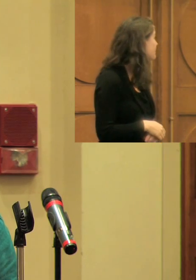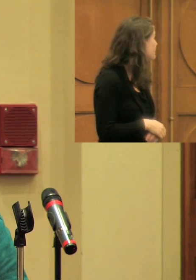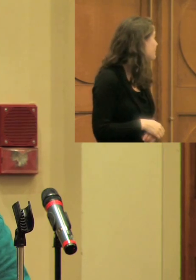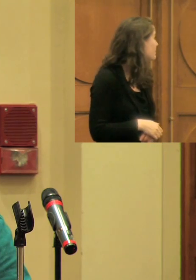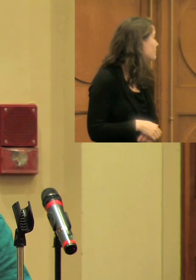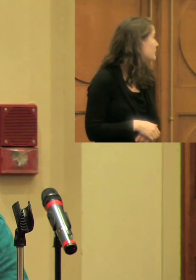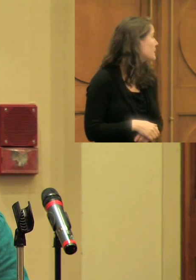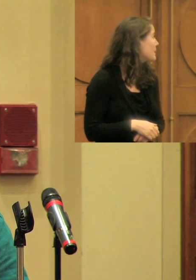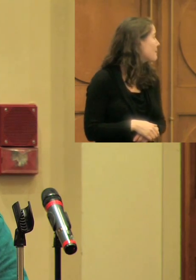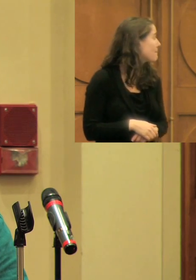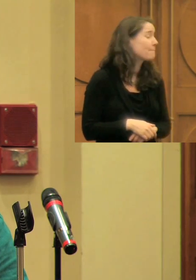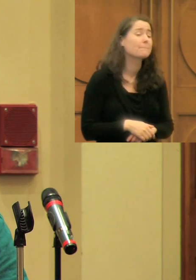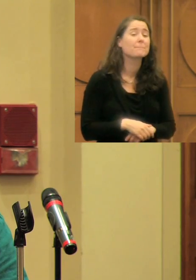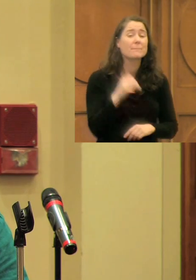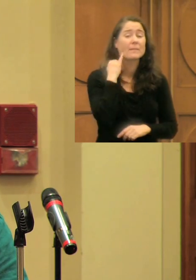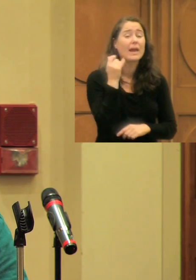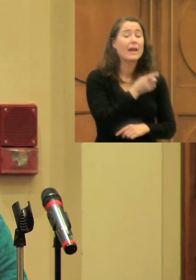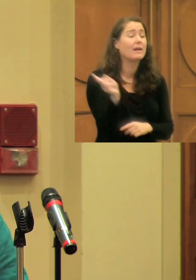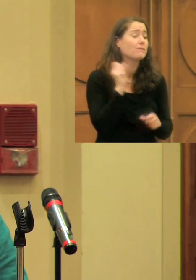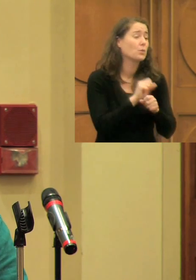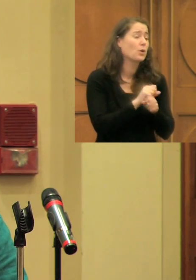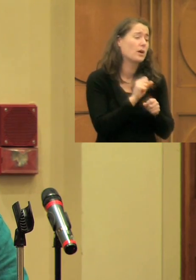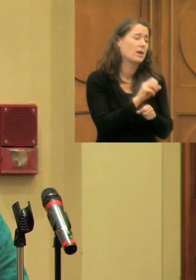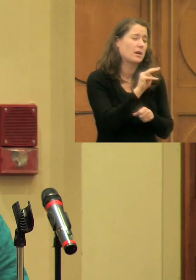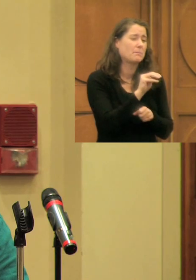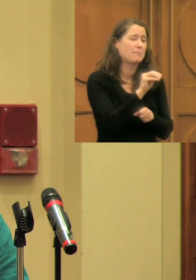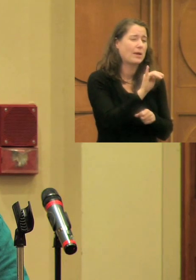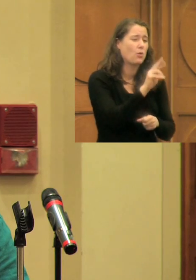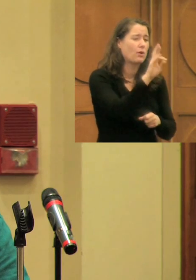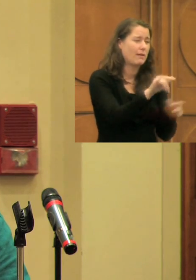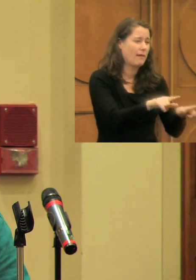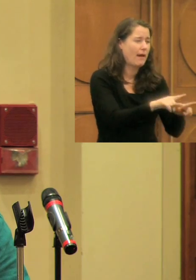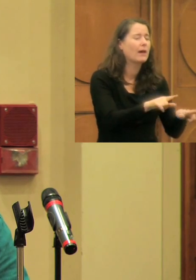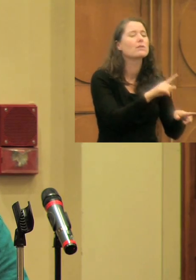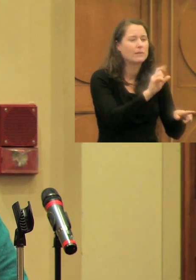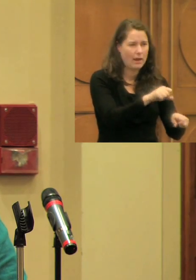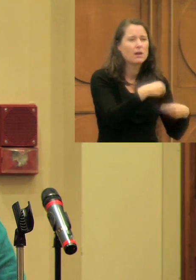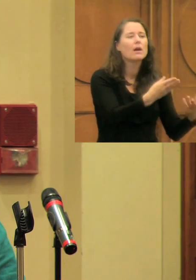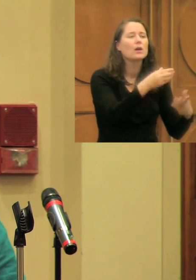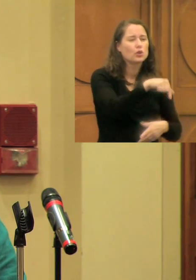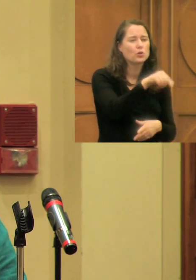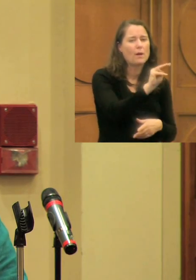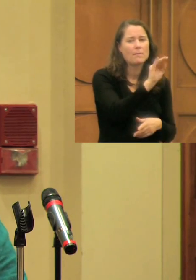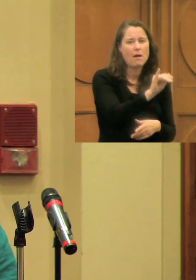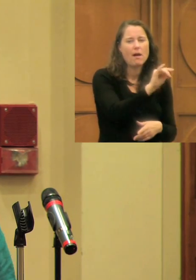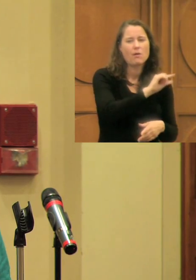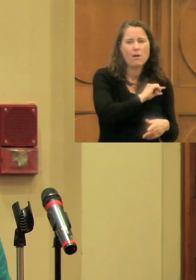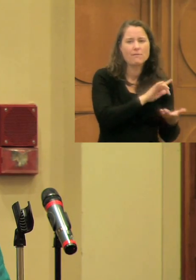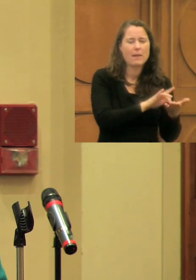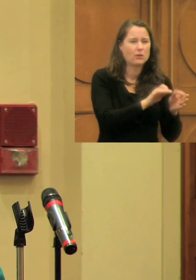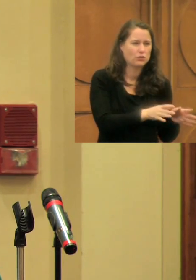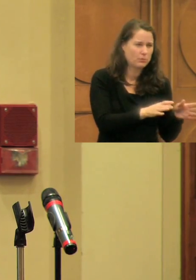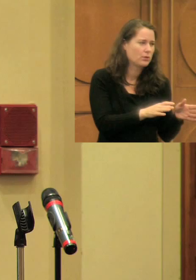If you're a minority language, we're going to offer a qualified medical interpreter status, a QMI, and that is that